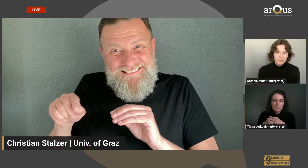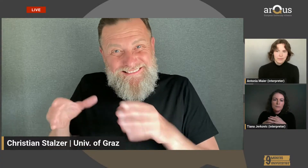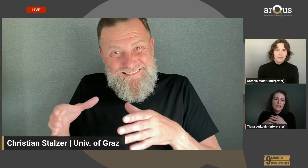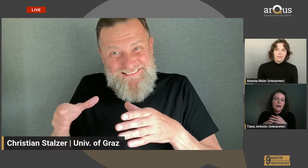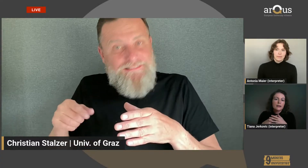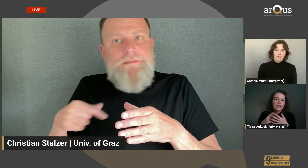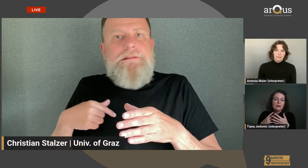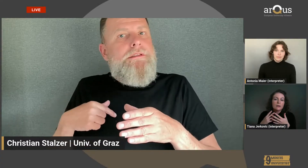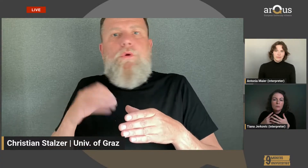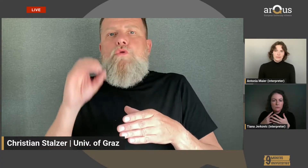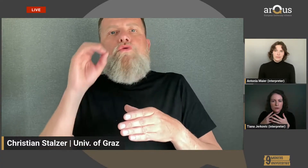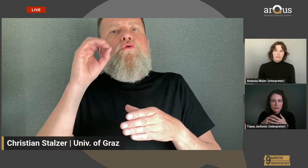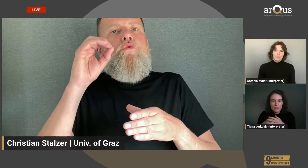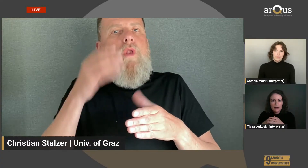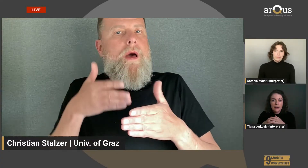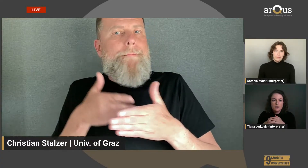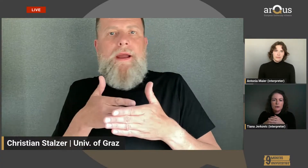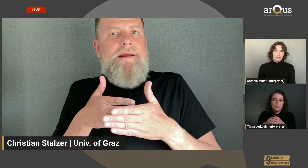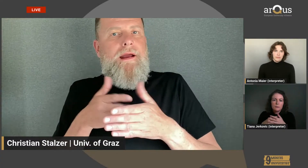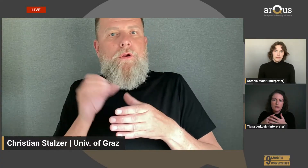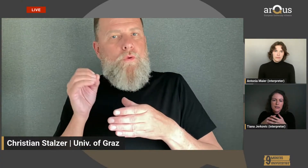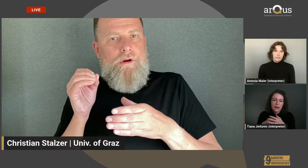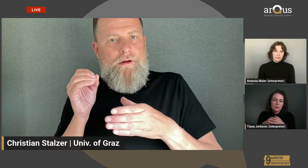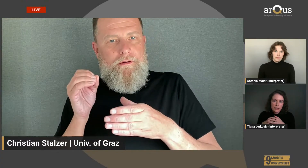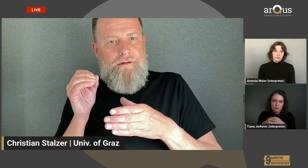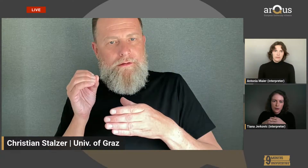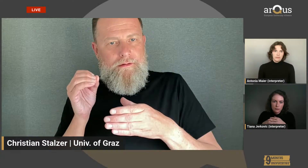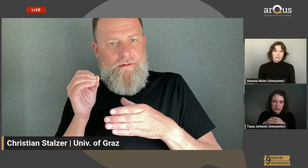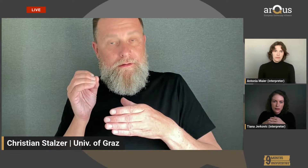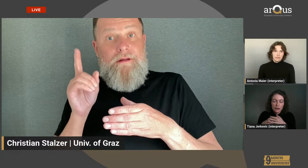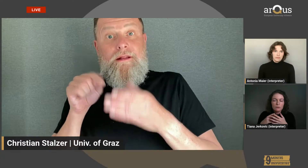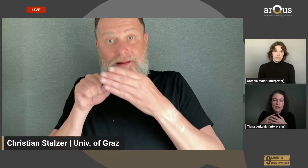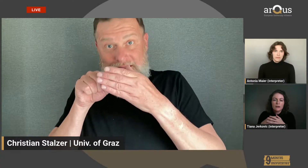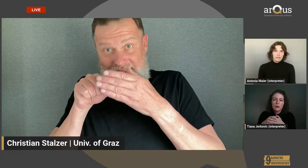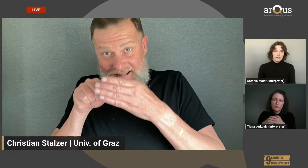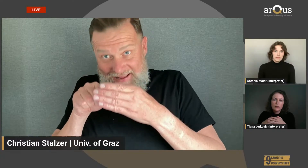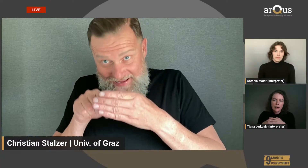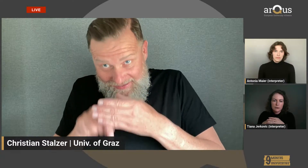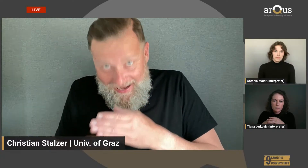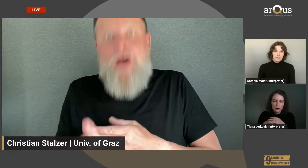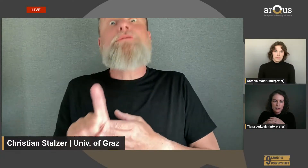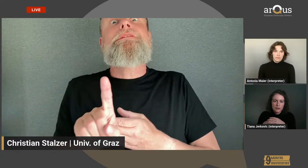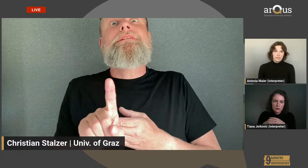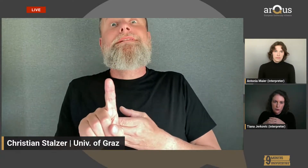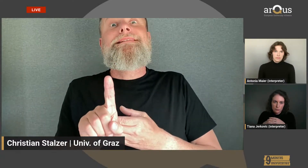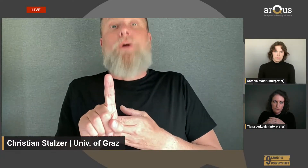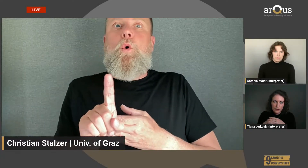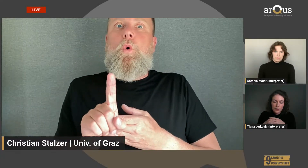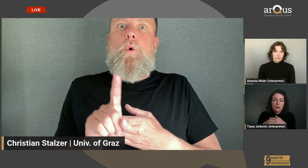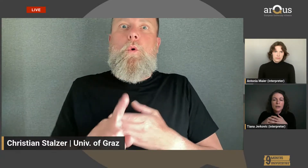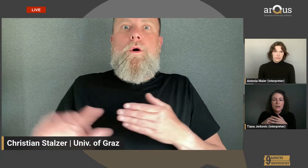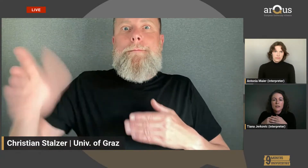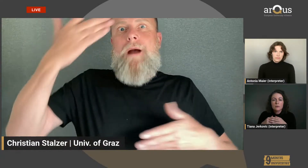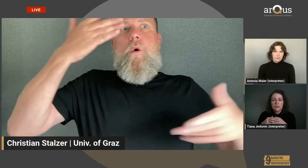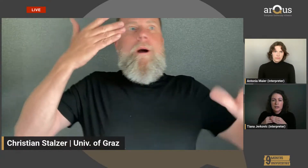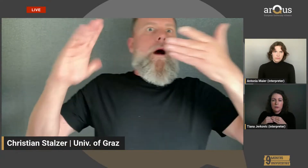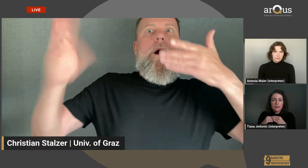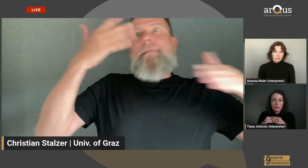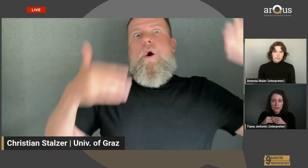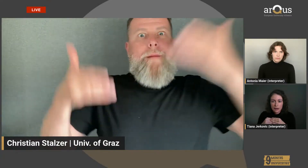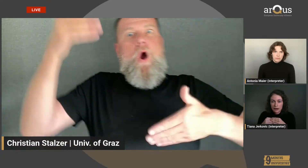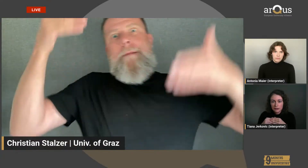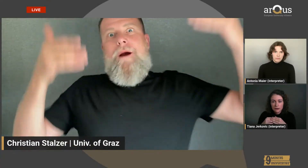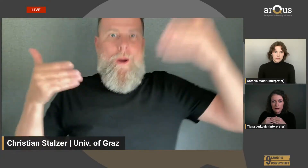home, that was very lucky for me because I have a deaf family and we had no language barriers at home. But as soon as I